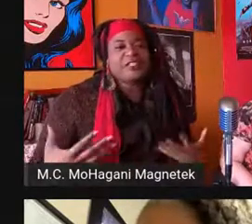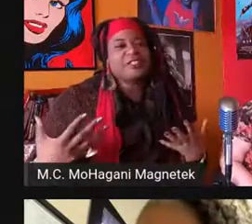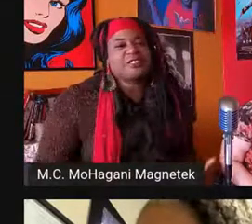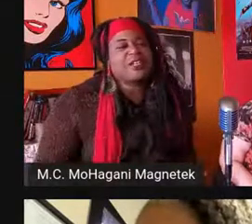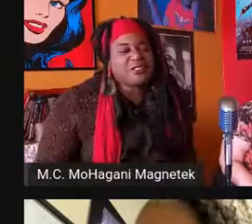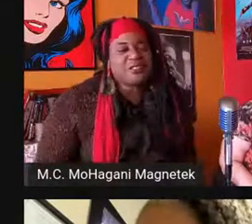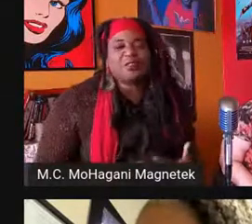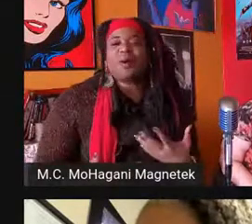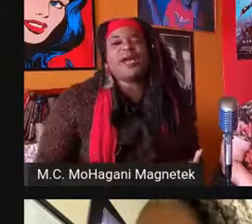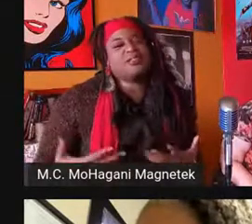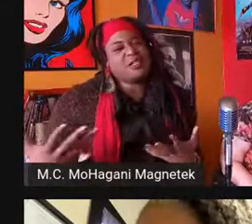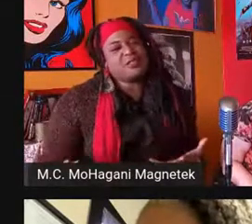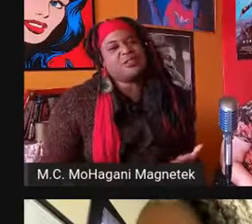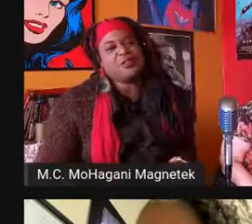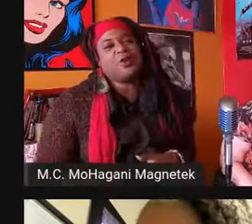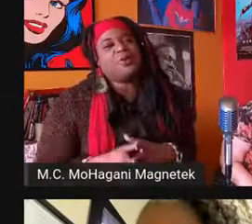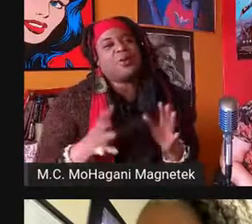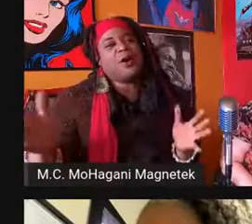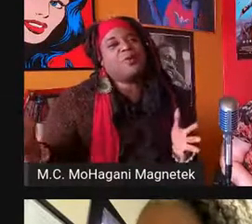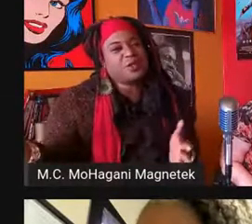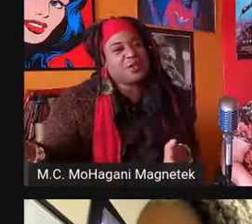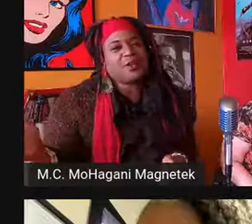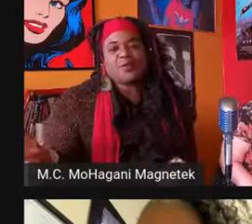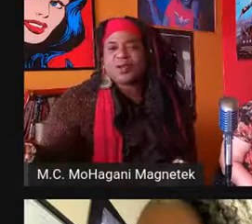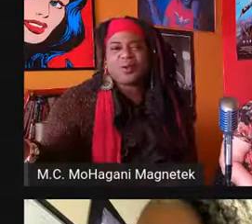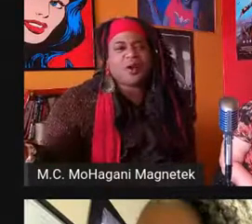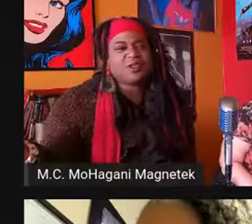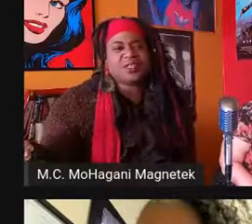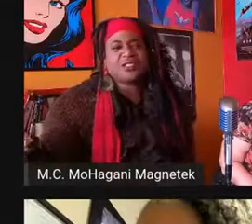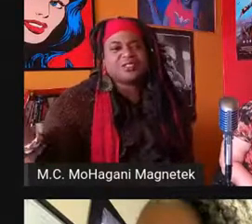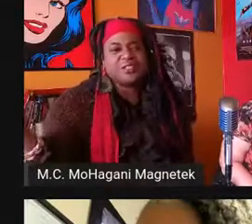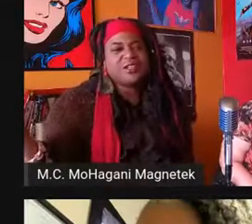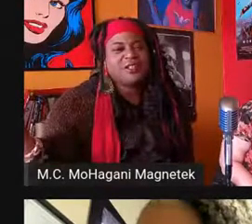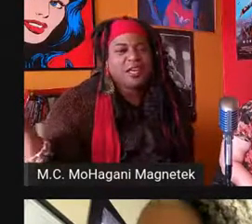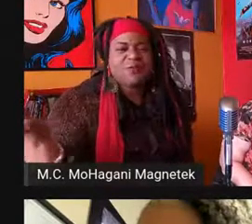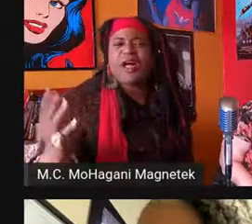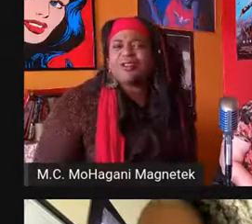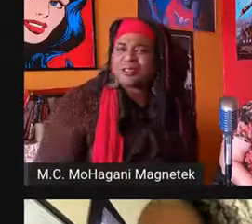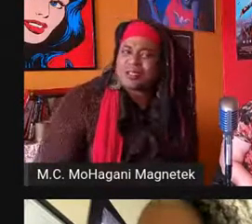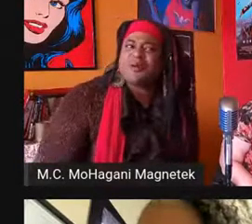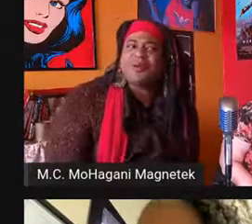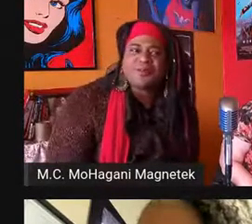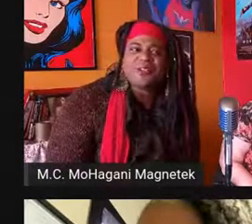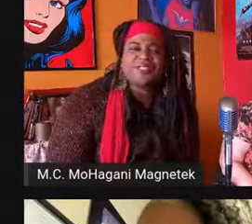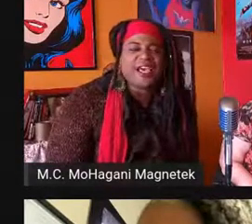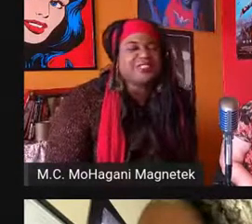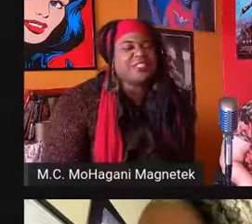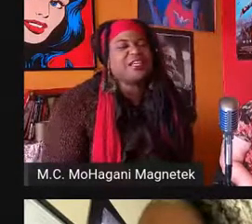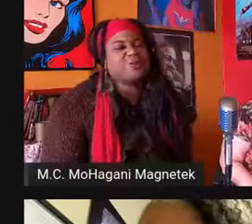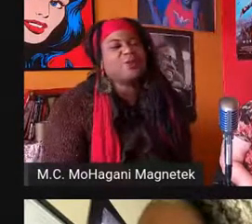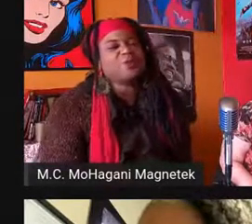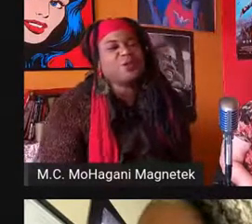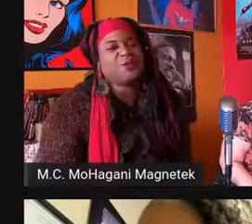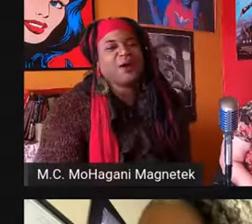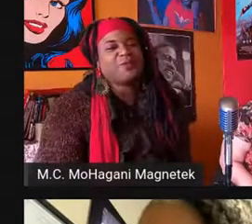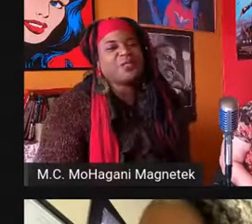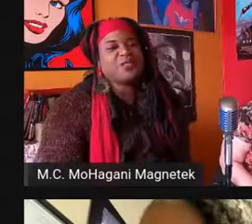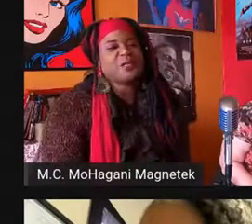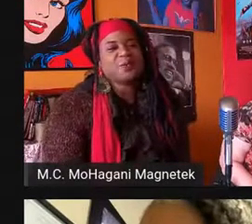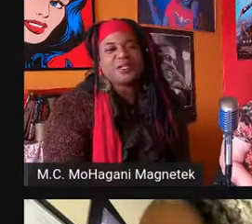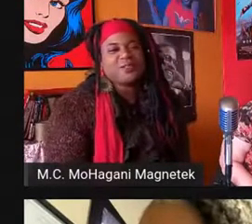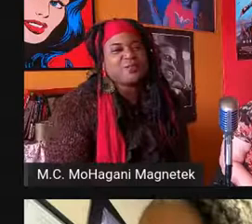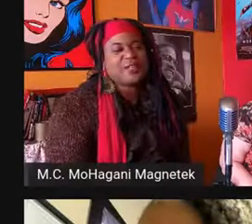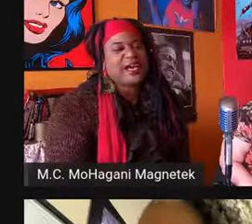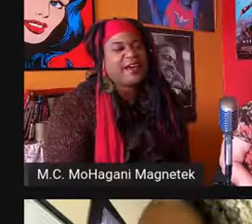it's like the gestures, body gestures that go well with the words, because they followed the script, even in the dance. So that's really beautiful. I was just